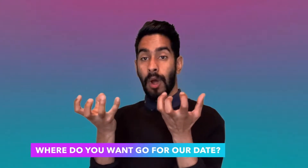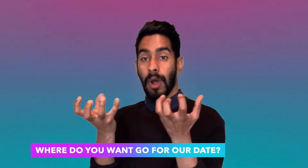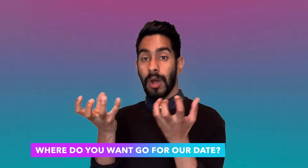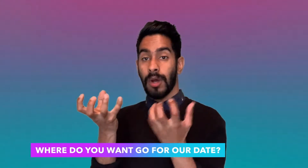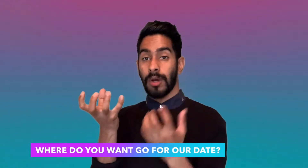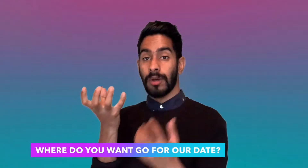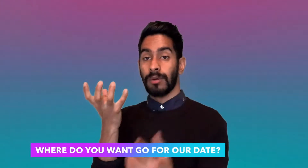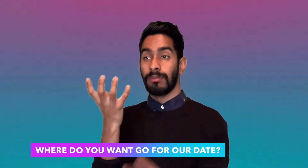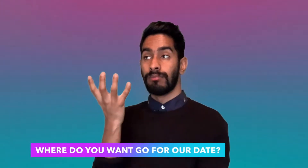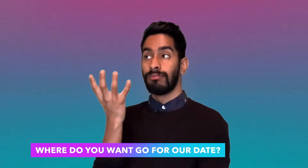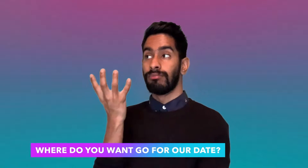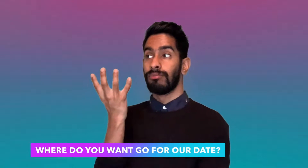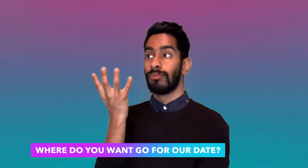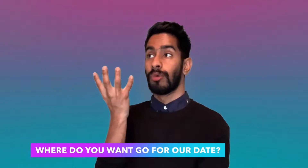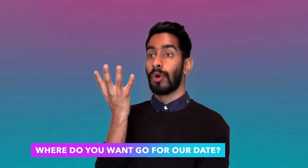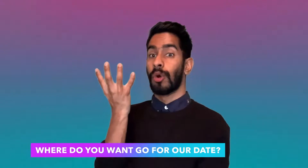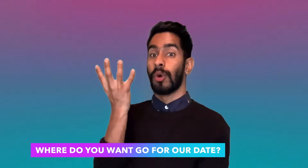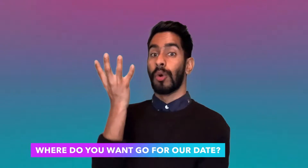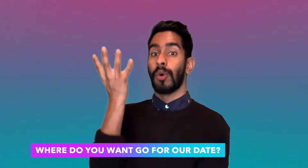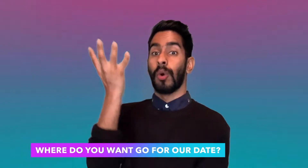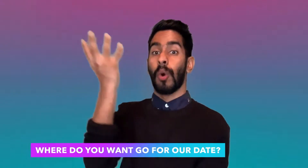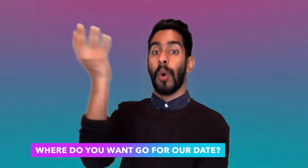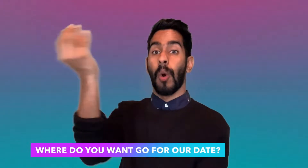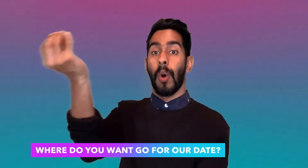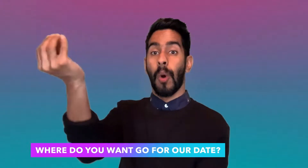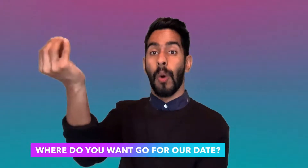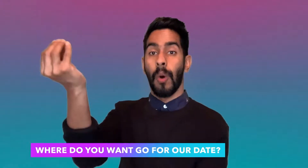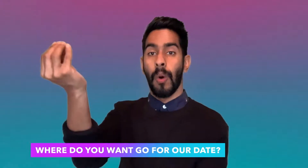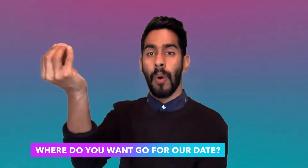Where do you want to go